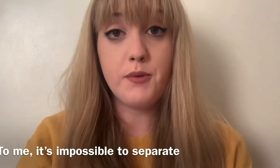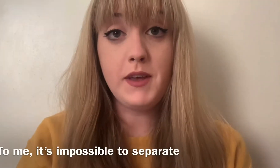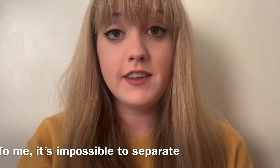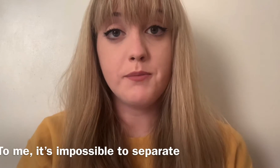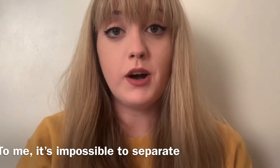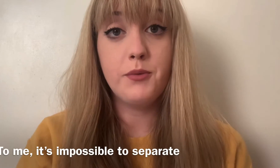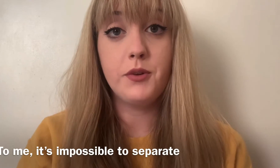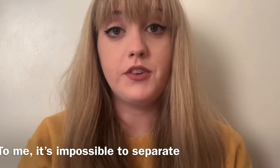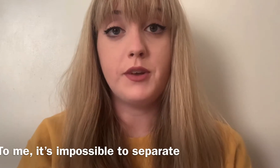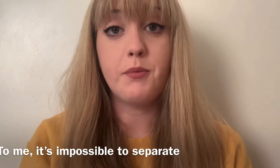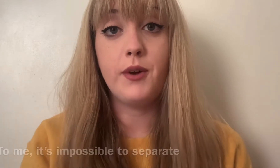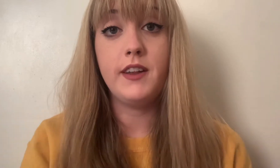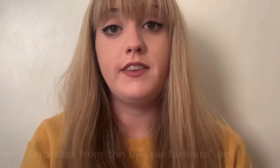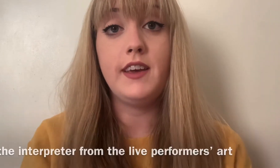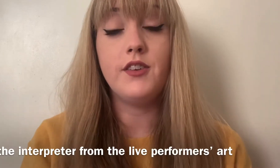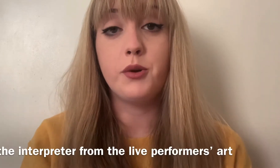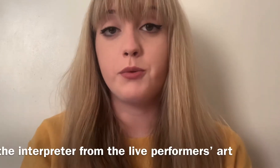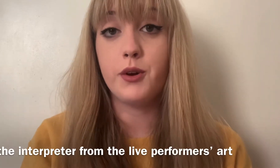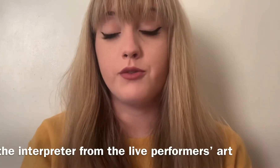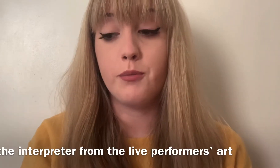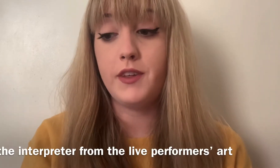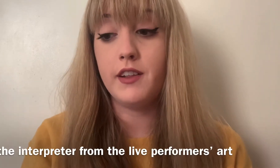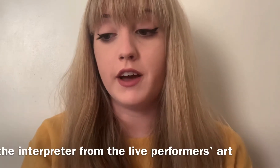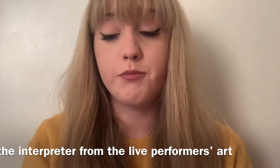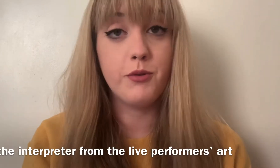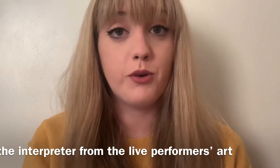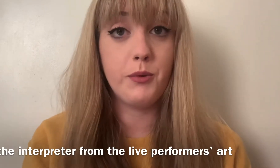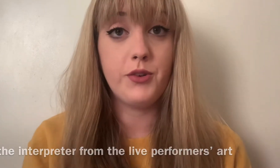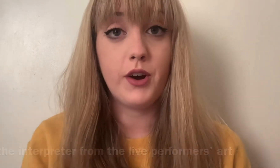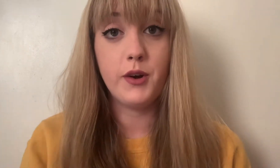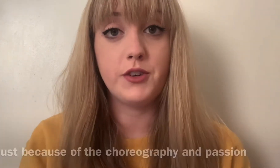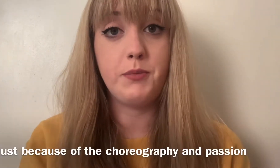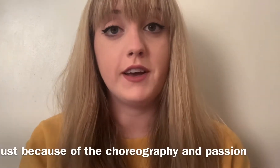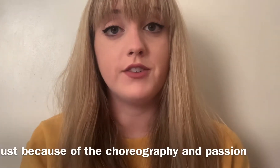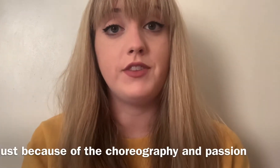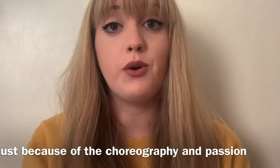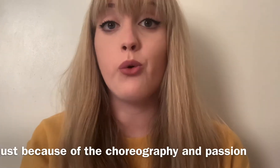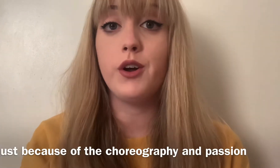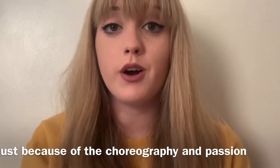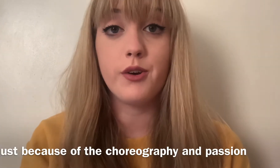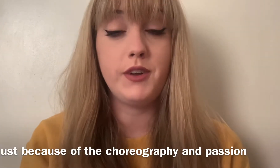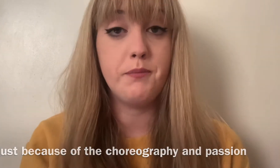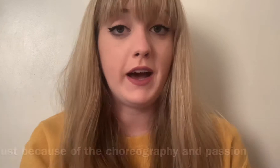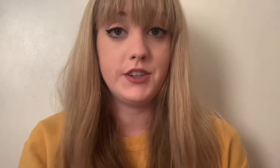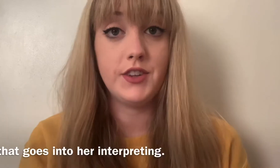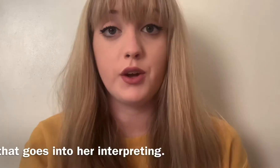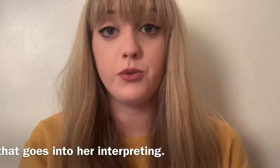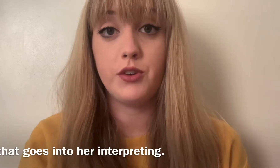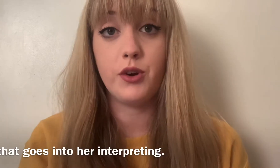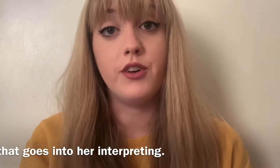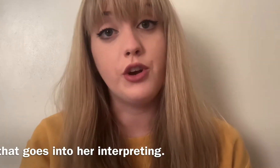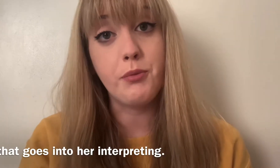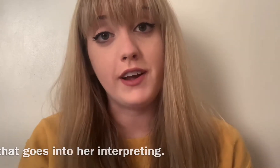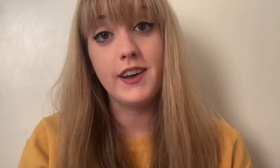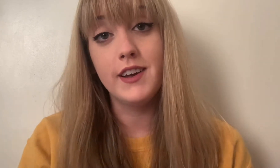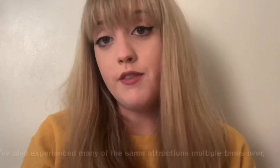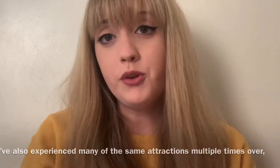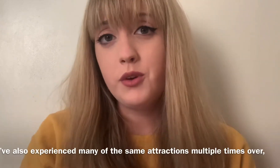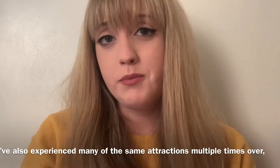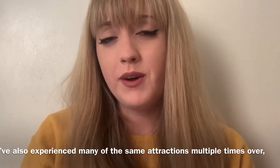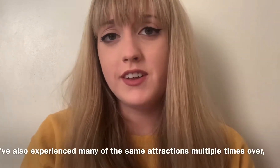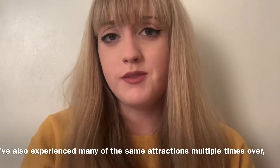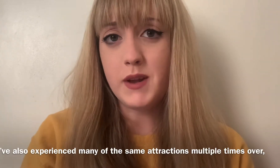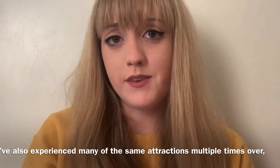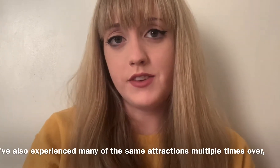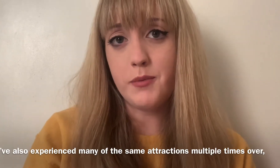To me, it's impossible to separate the interpreter from the live performer's art just because of the choreography and passion that goes into her interpreting. I've